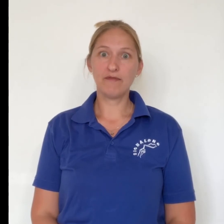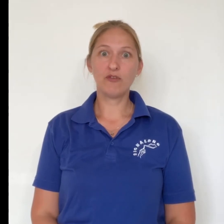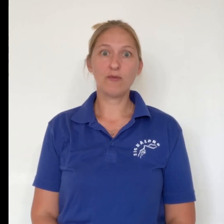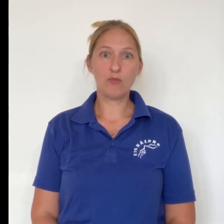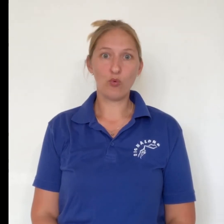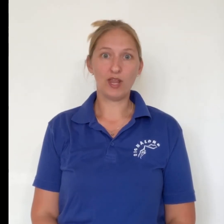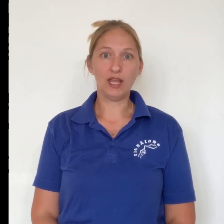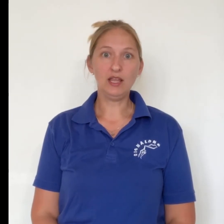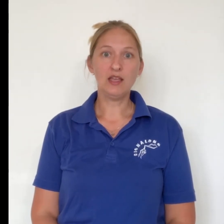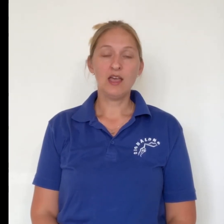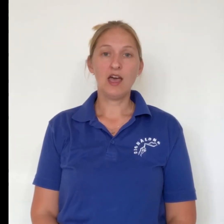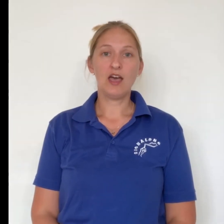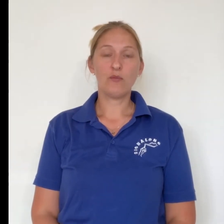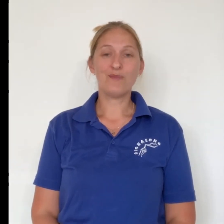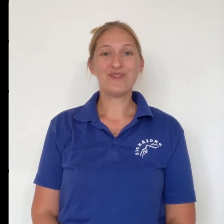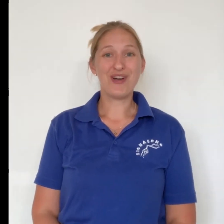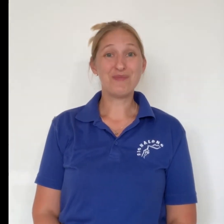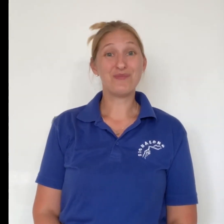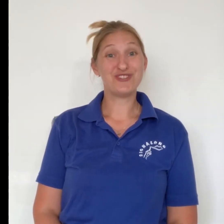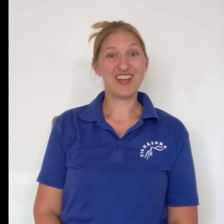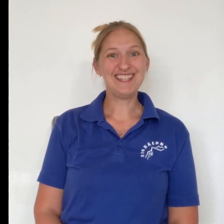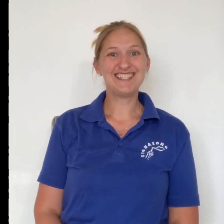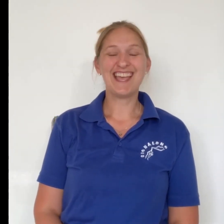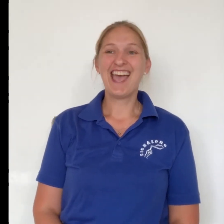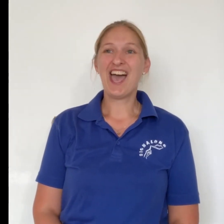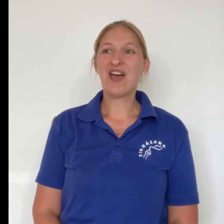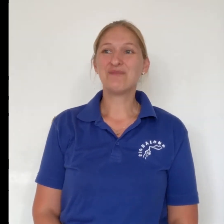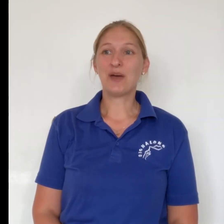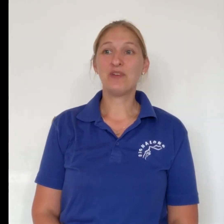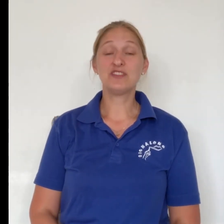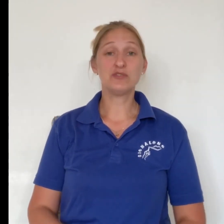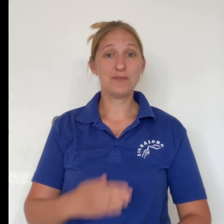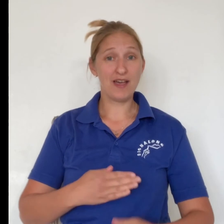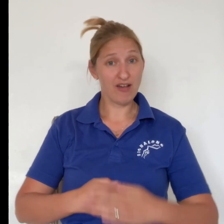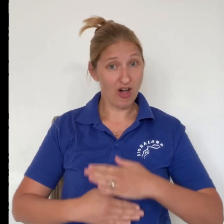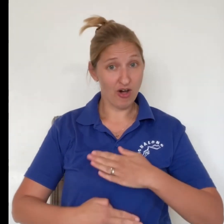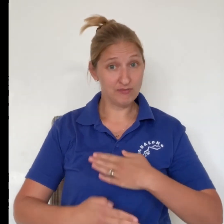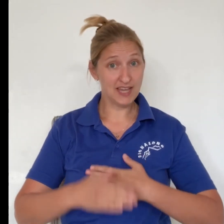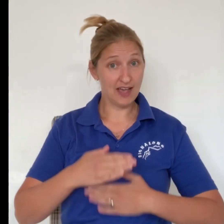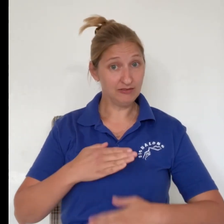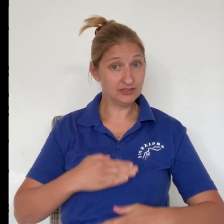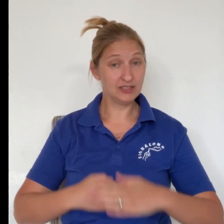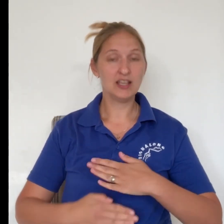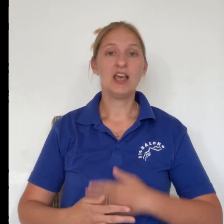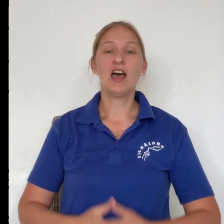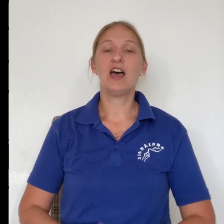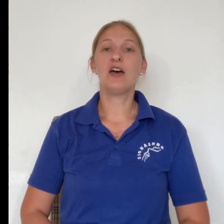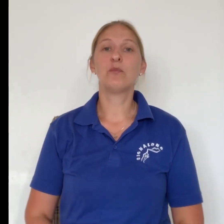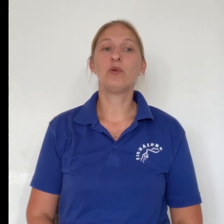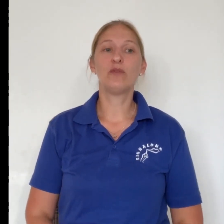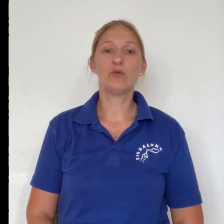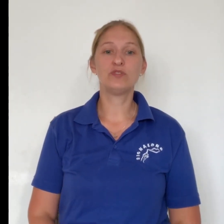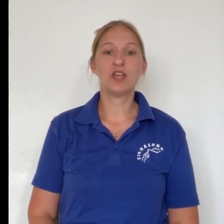the morning when we're up and we're dressed. Now we've talked about calm down. We've